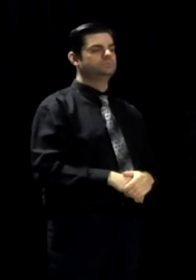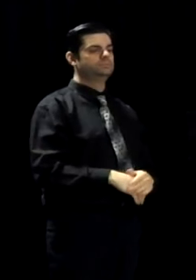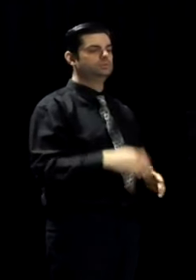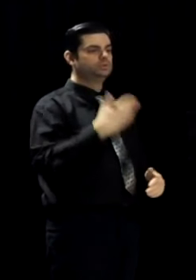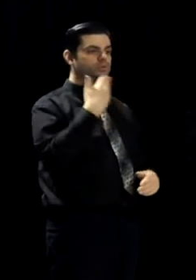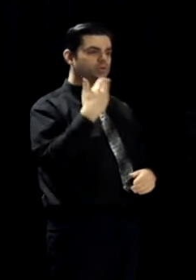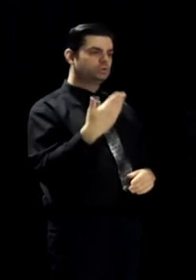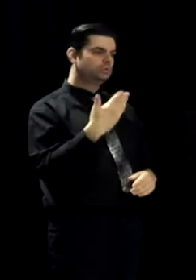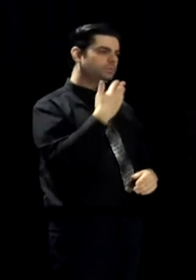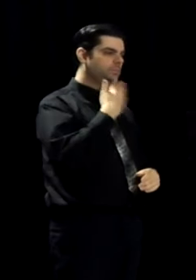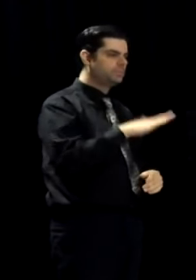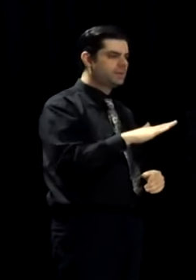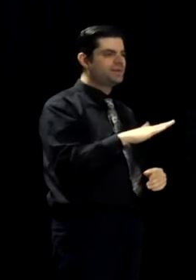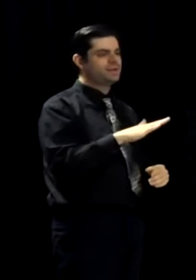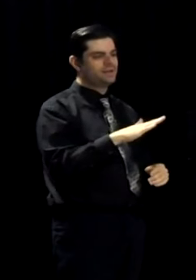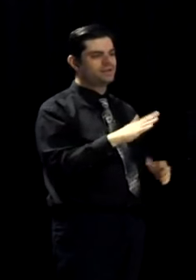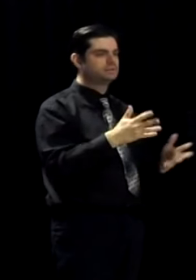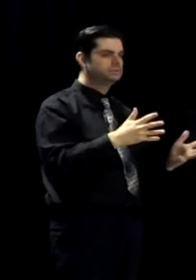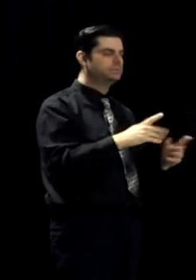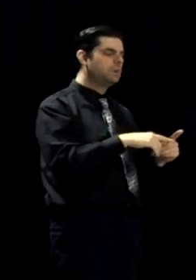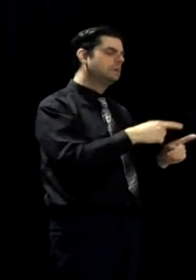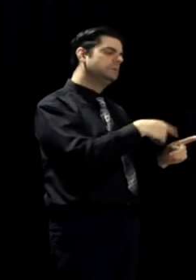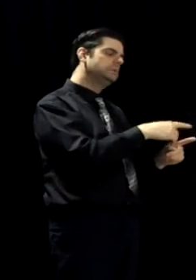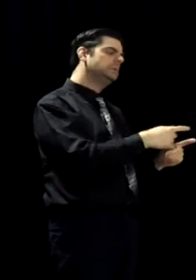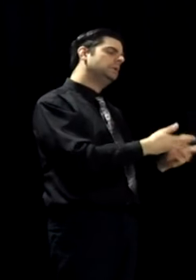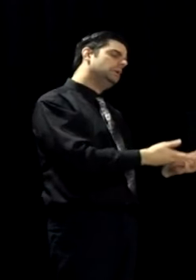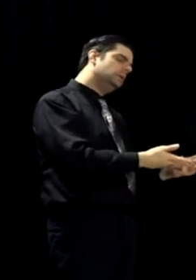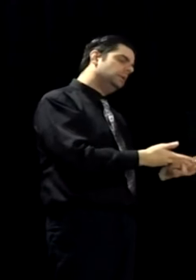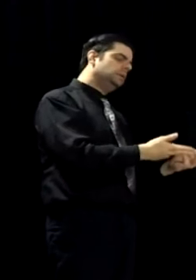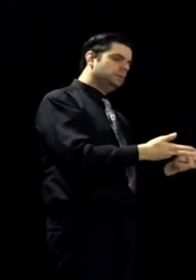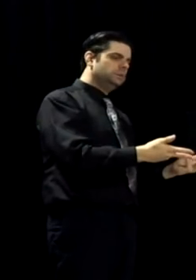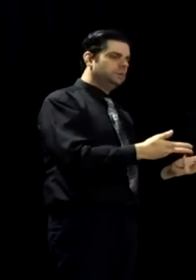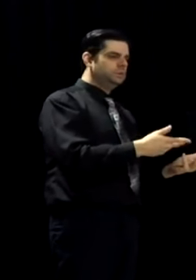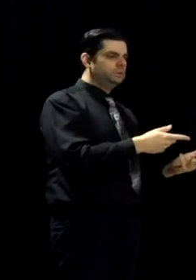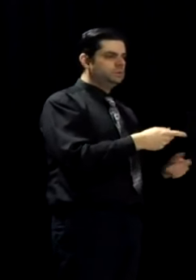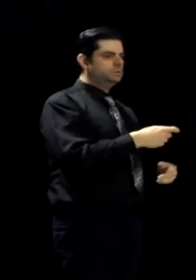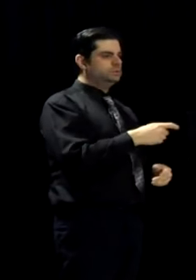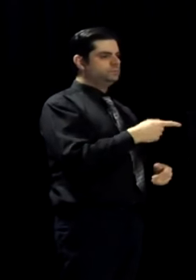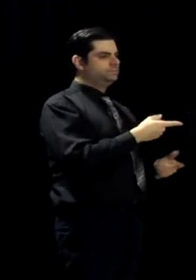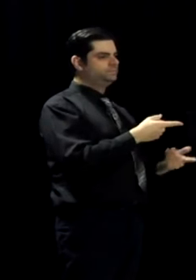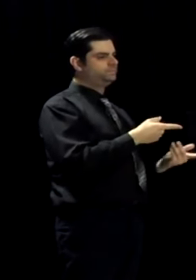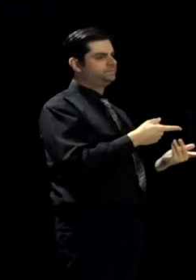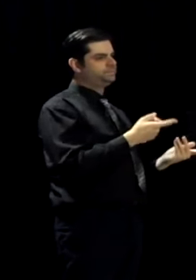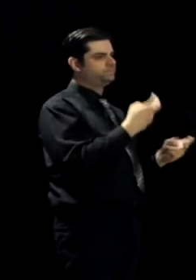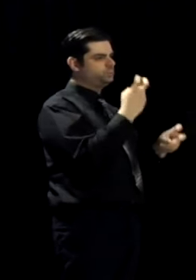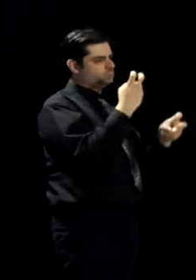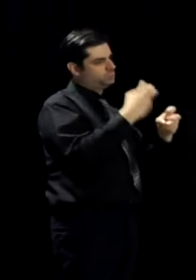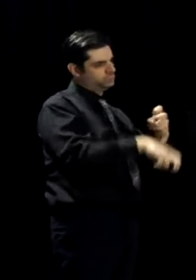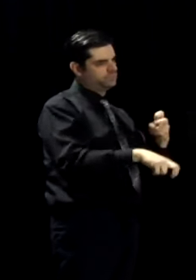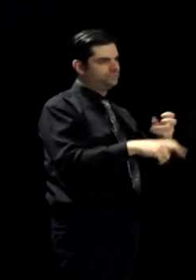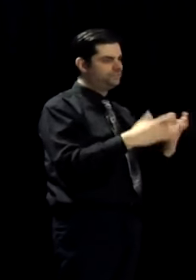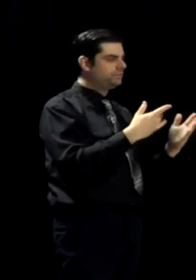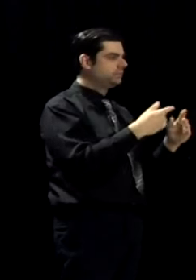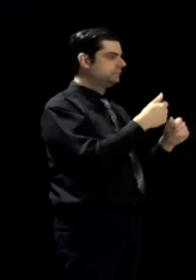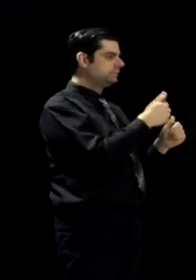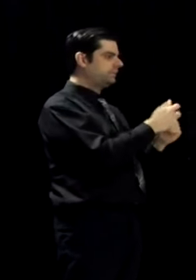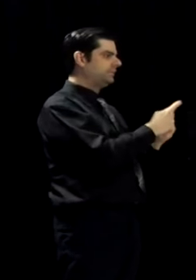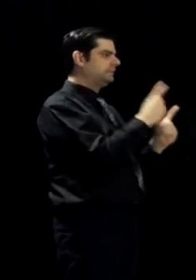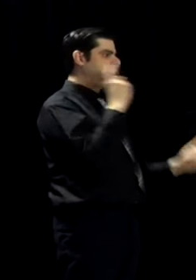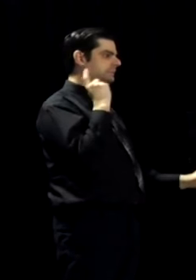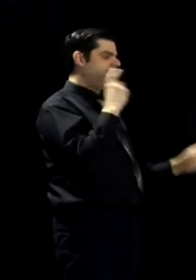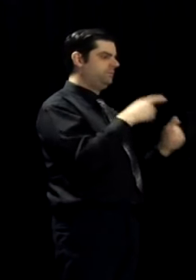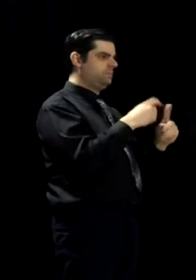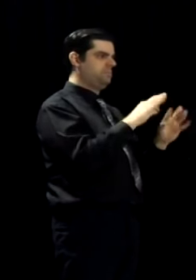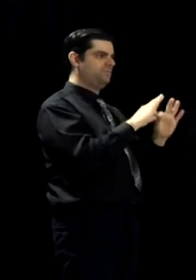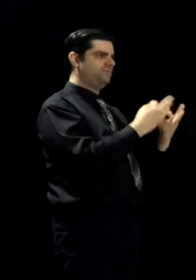could have been non-COVID positive. So those are things that we got to just remind people. When you're in isolation, we really need you to be